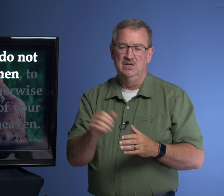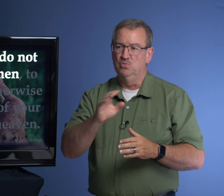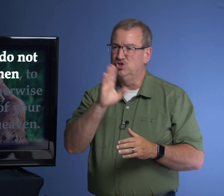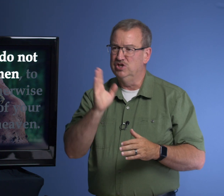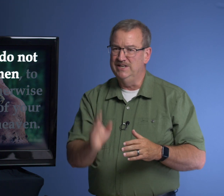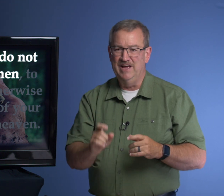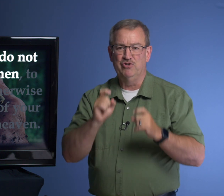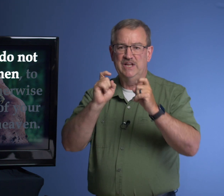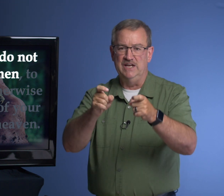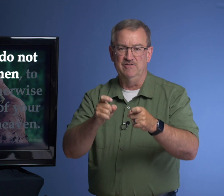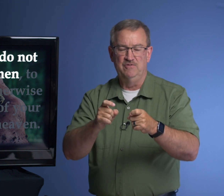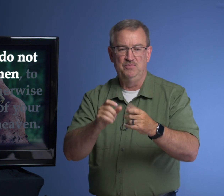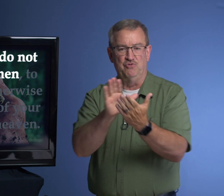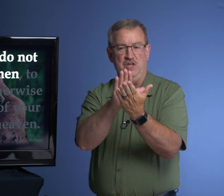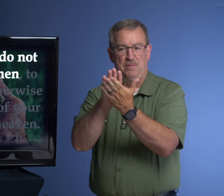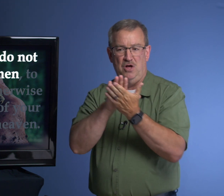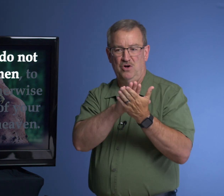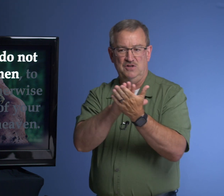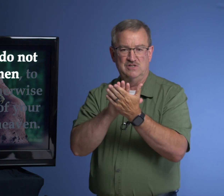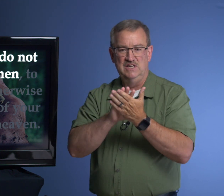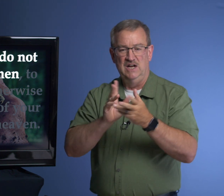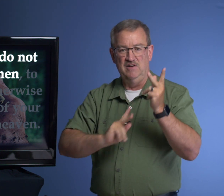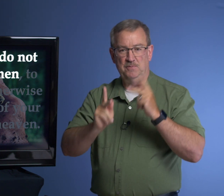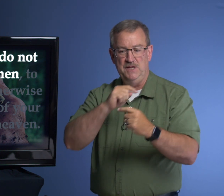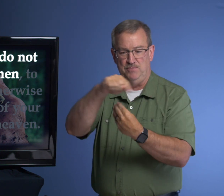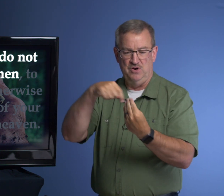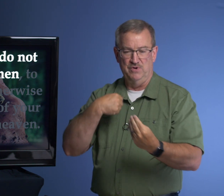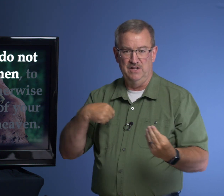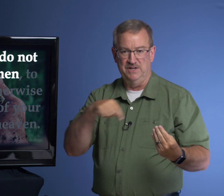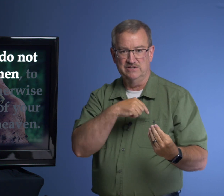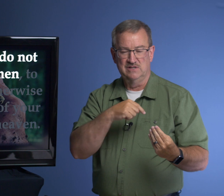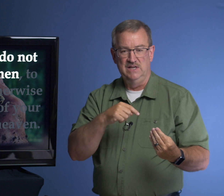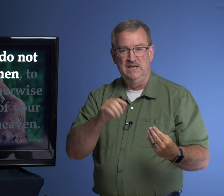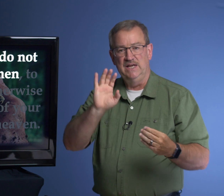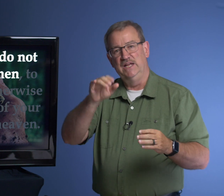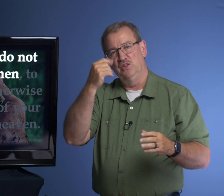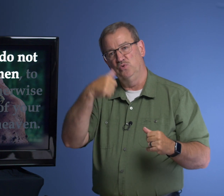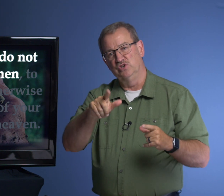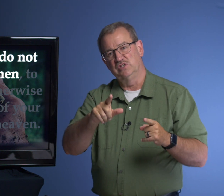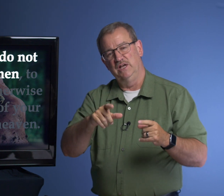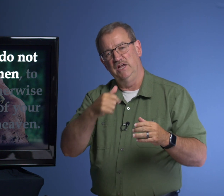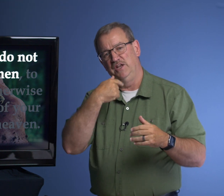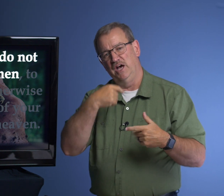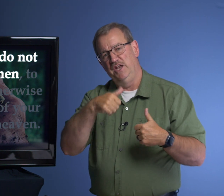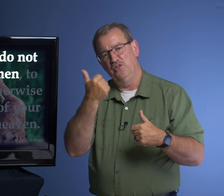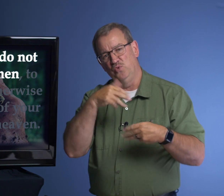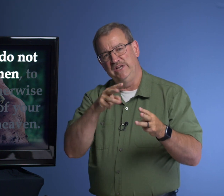We should never give for the applause of the people around us. In other words, another way to